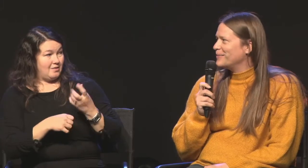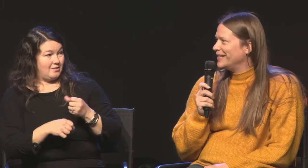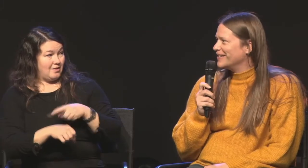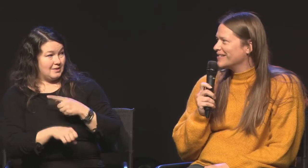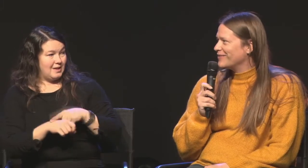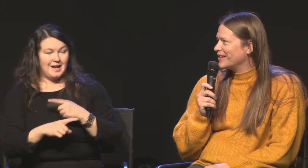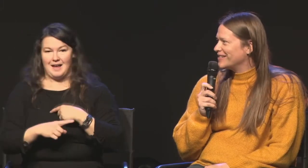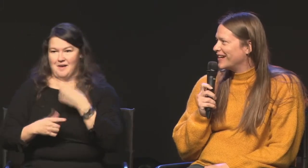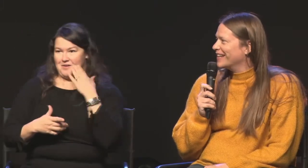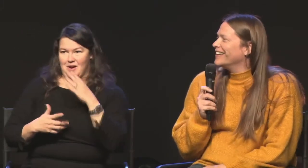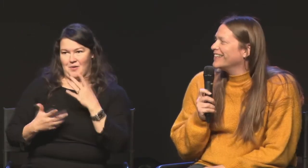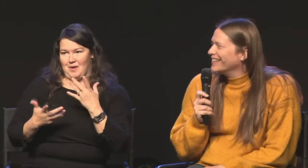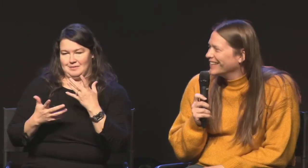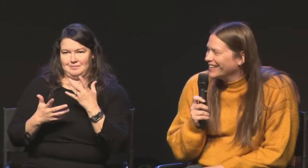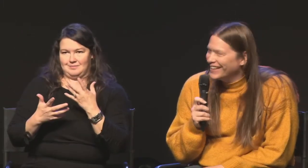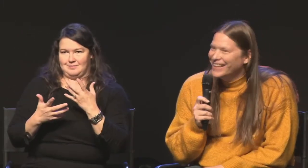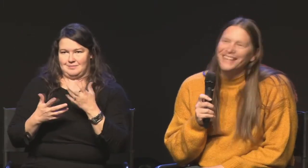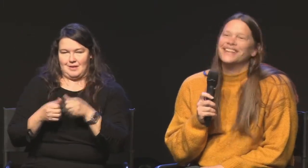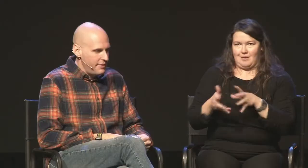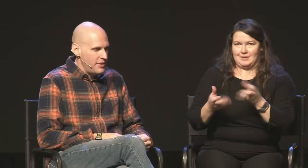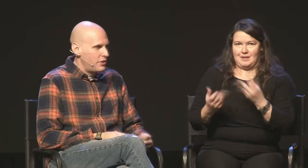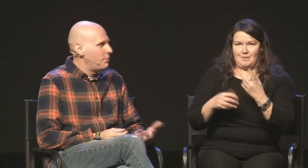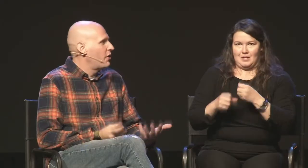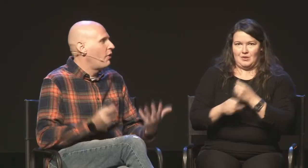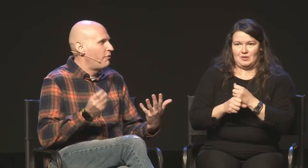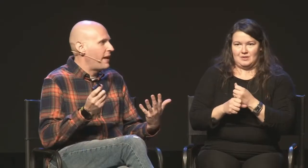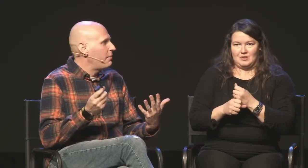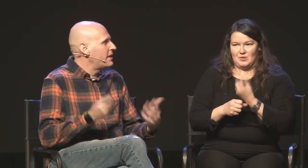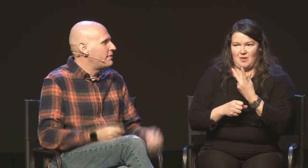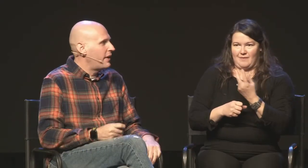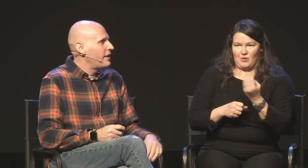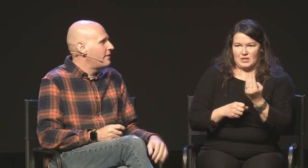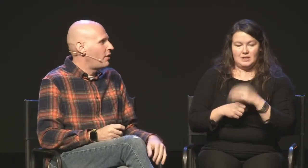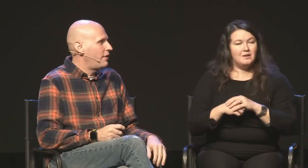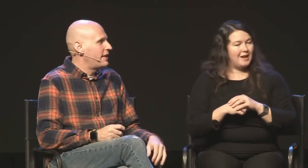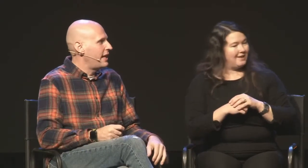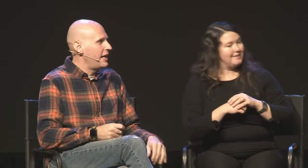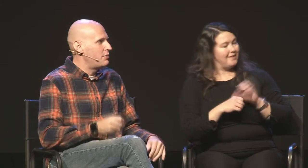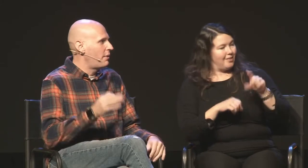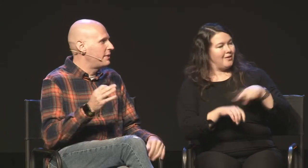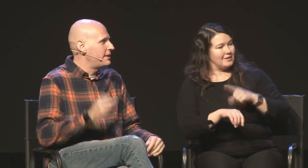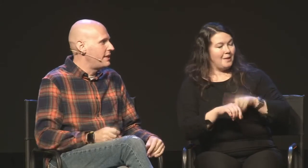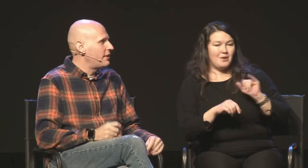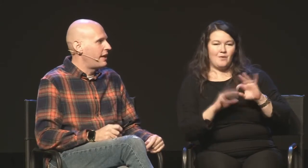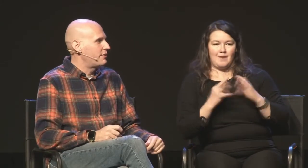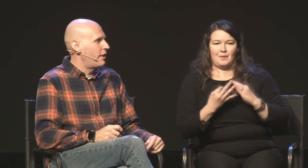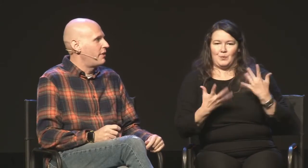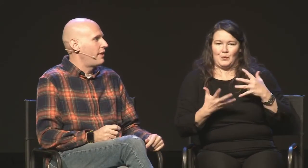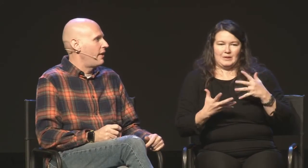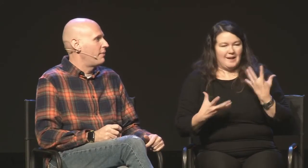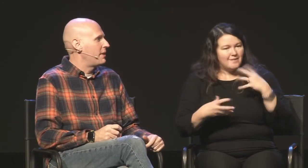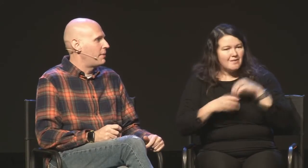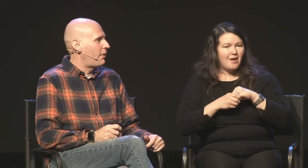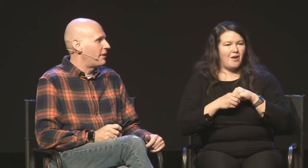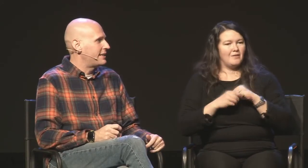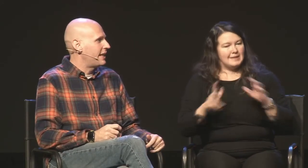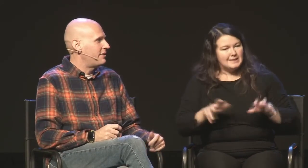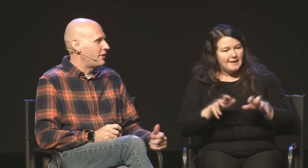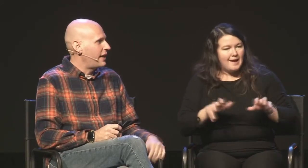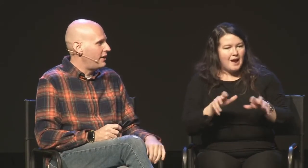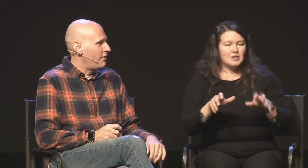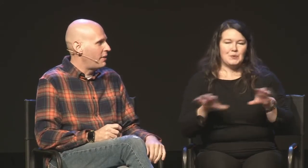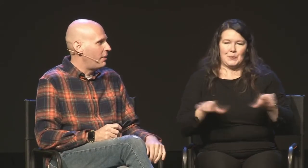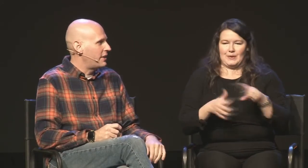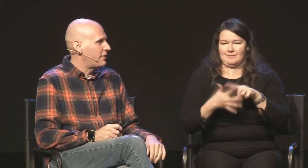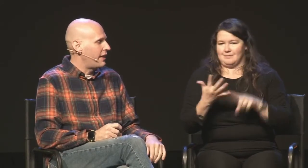know how many years. I've lost track. Long time, yeah. And super, your 12, whole 14. family is very involved, engaged. We always see you guys running around, being a part of stuff.